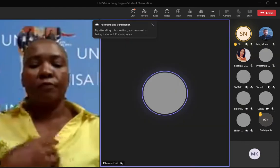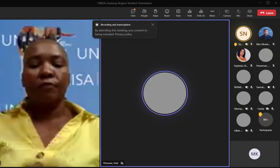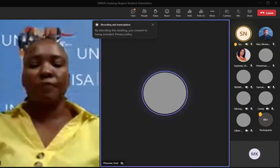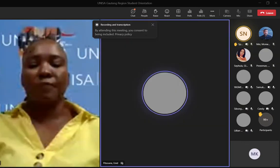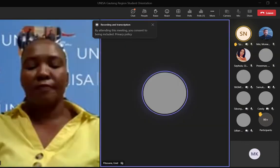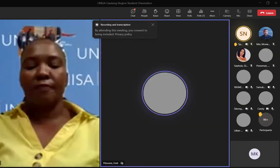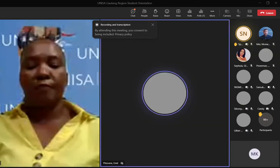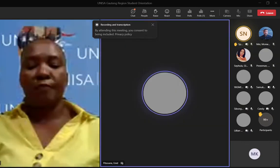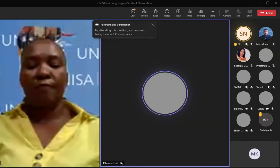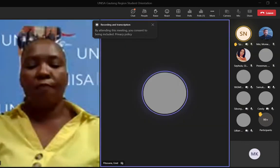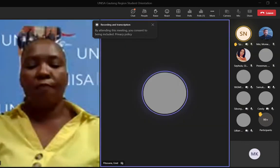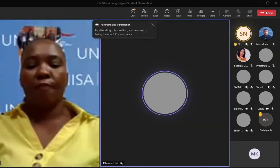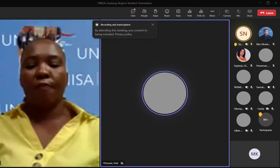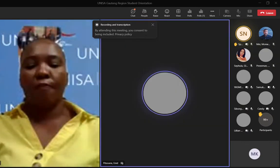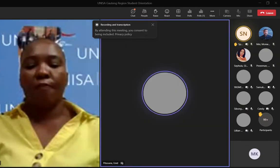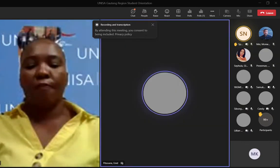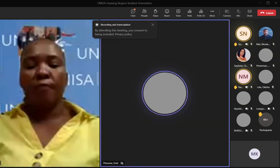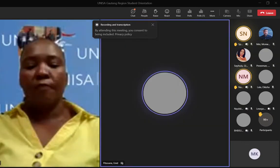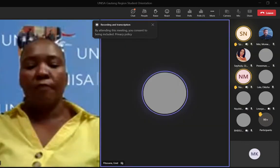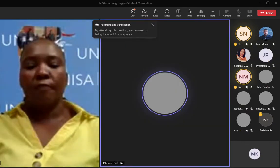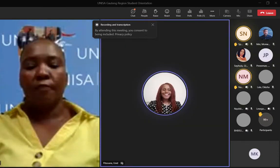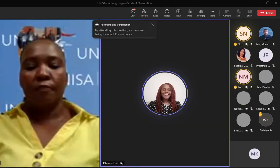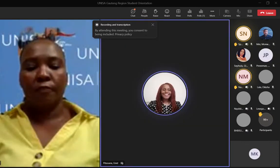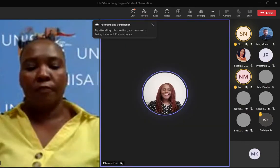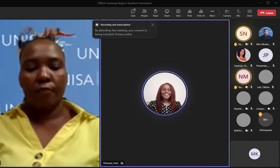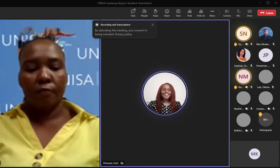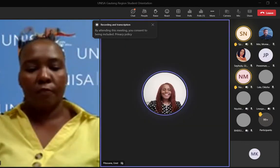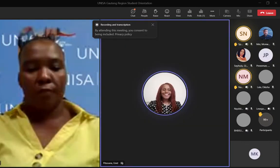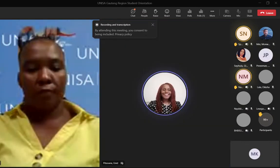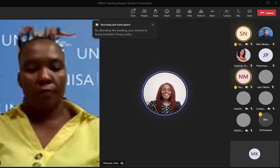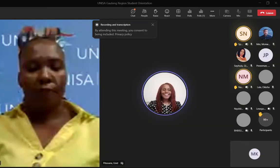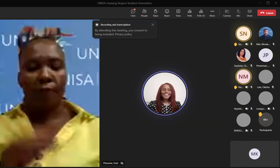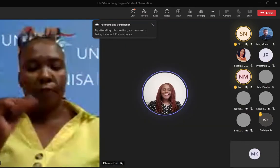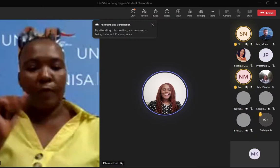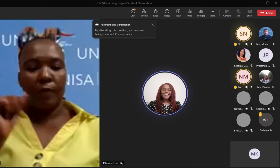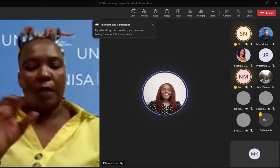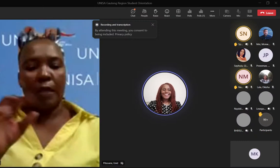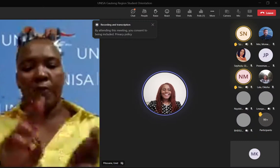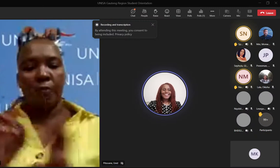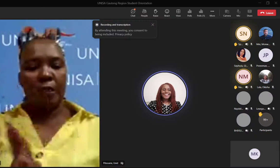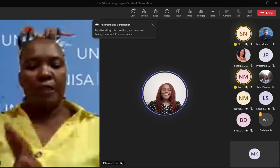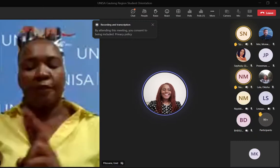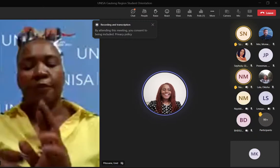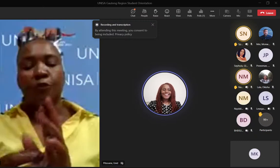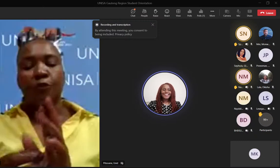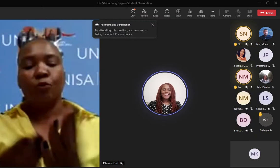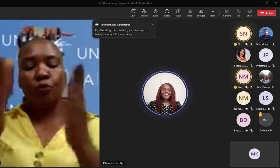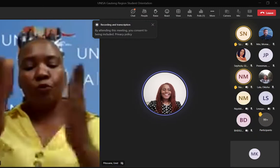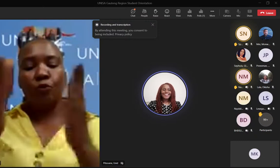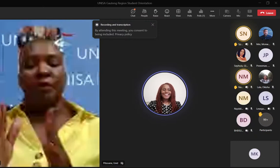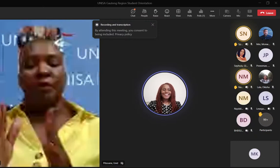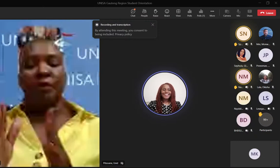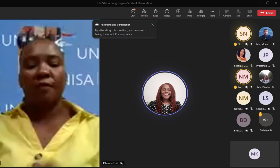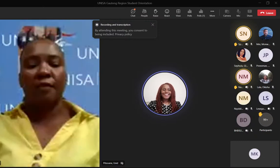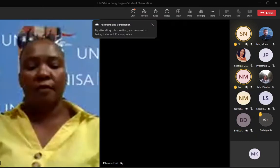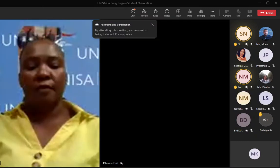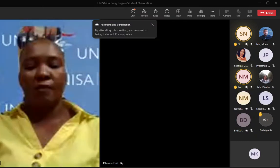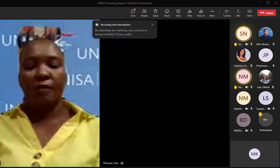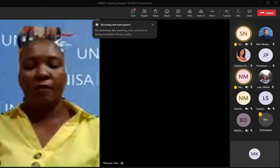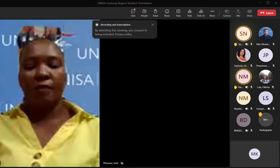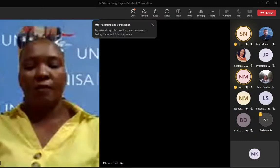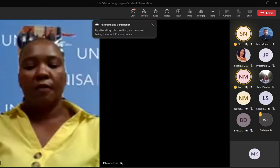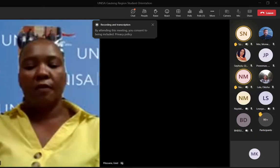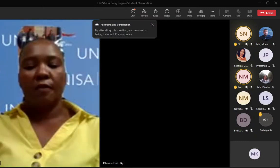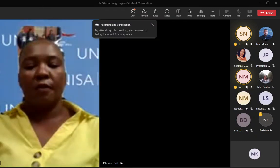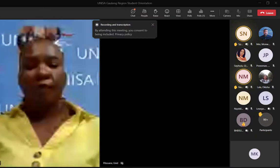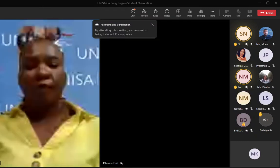opportunity that you are afforded yet again to represent the student populace um let me first start by creating